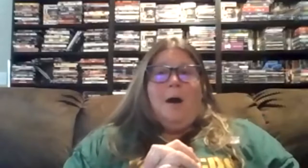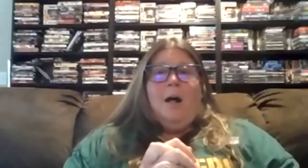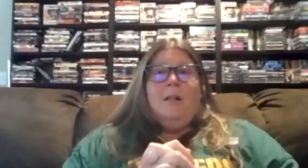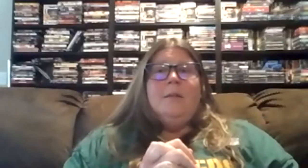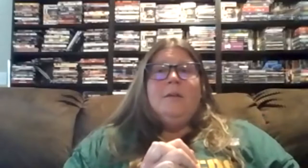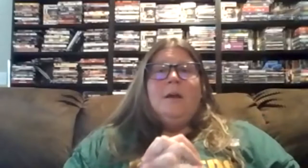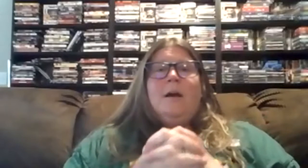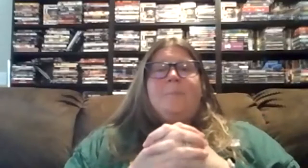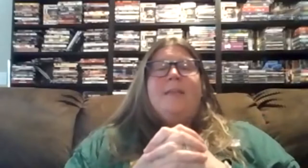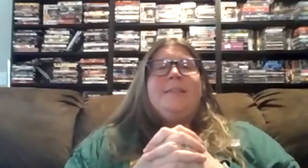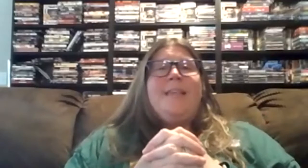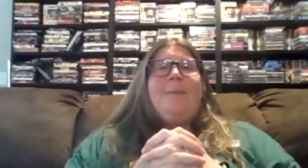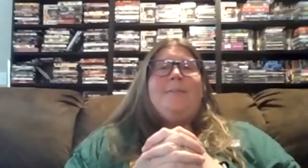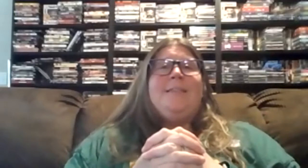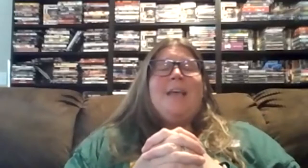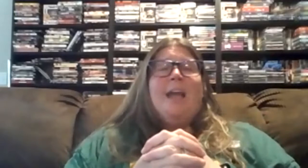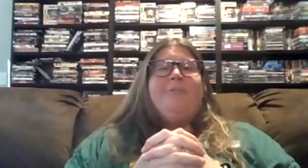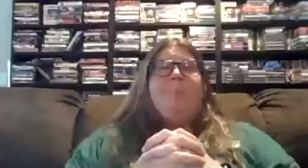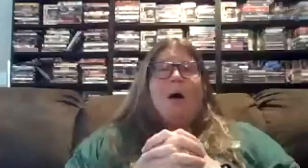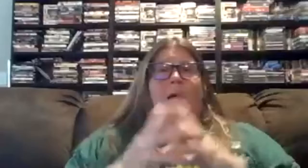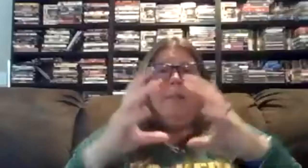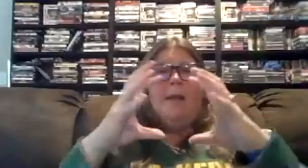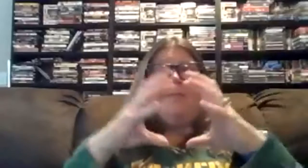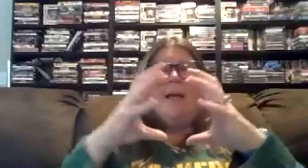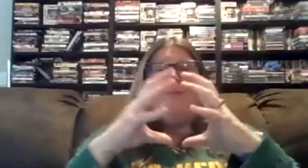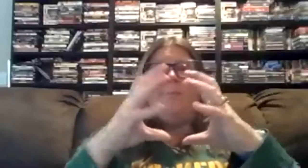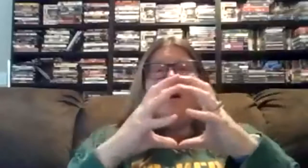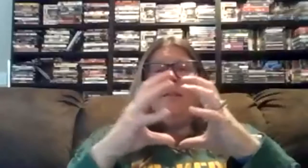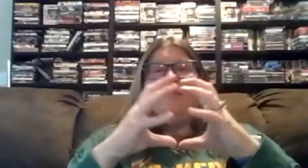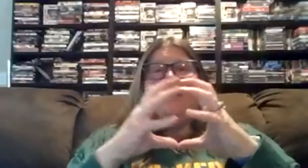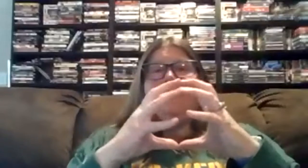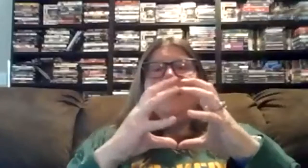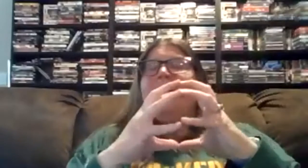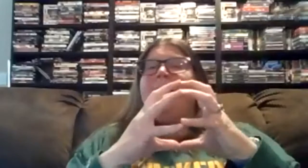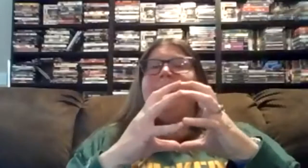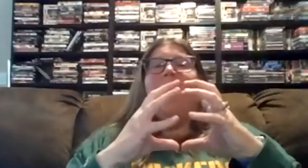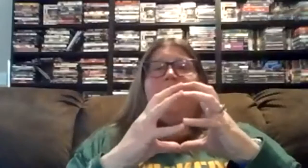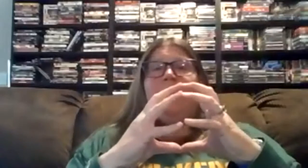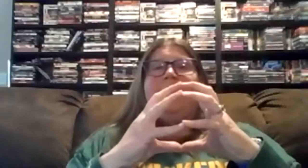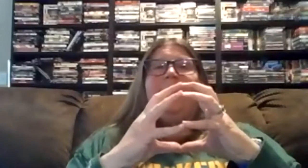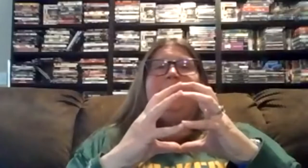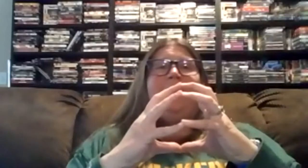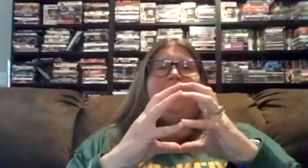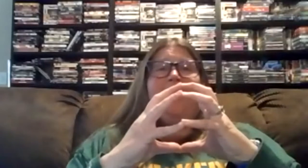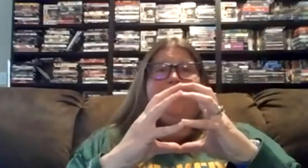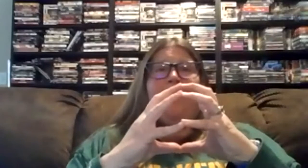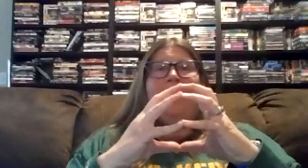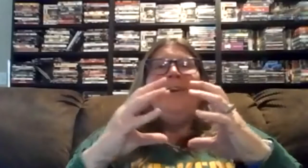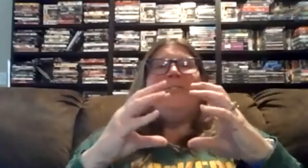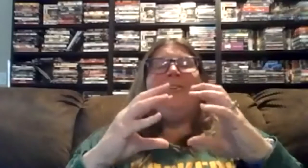Softball is the same as the sign for ball. And the sign for ball is this. And that's also what they'll do for softball. So